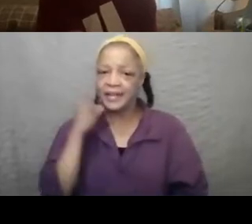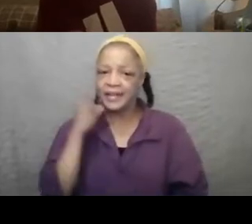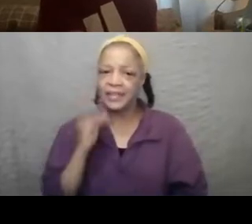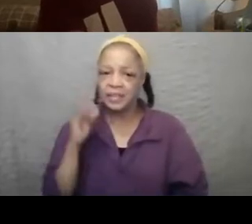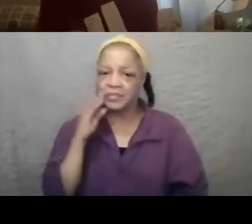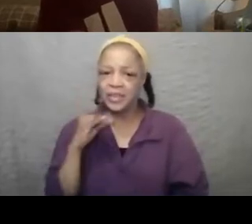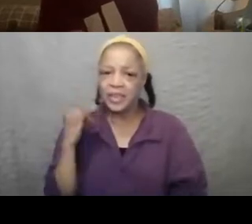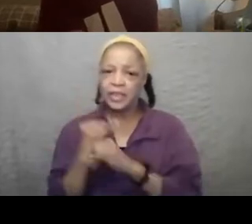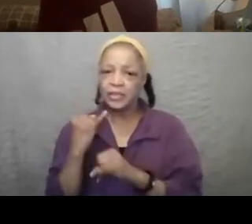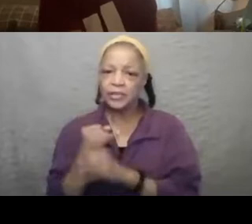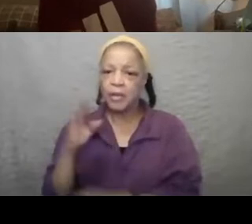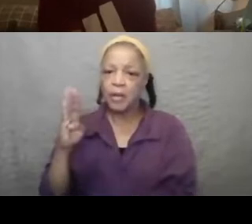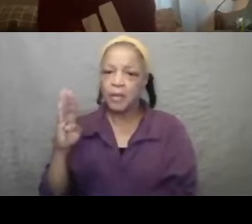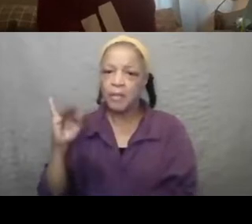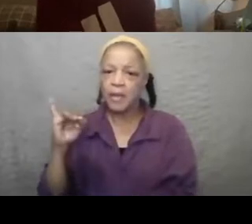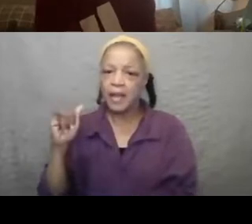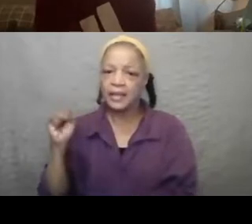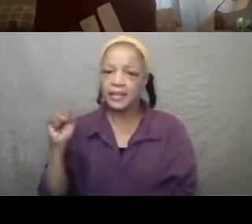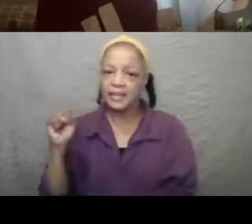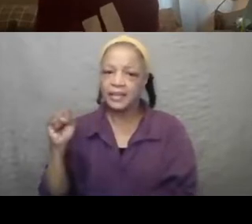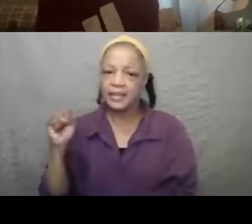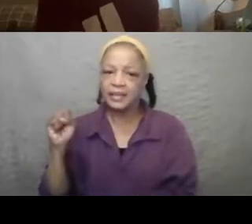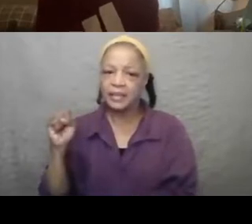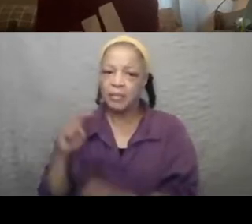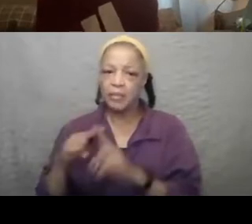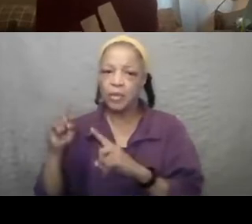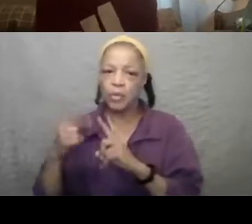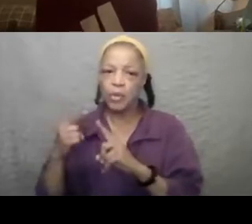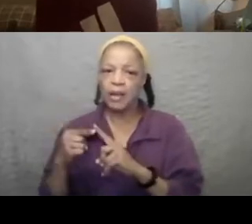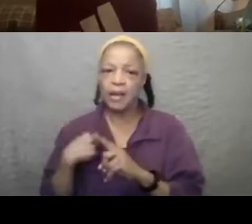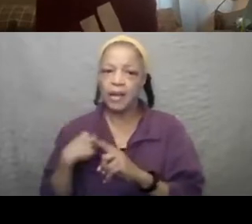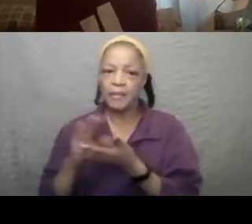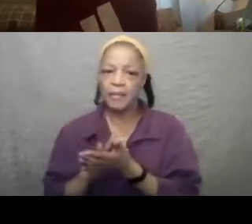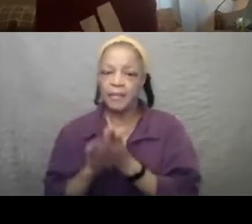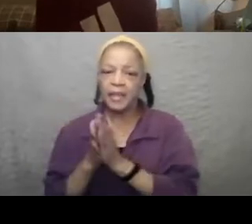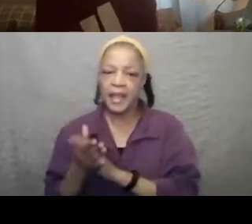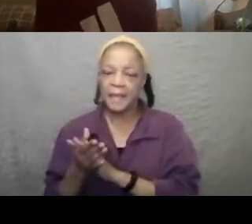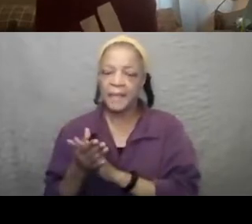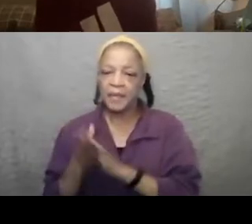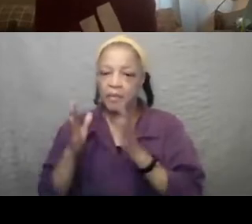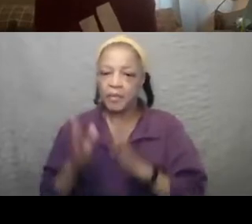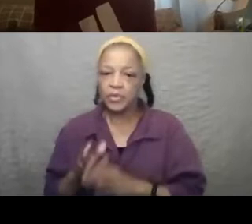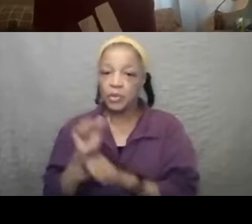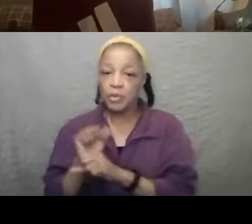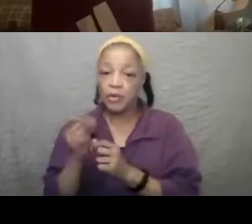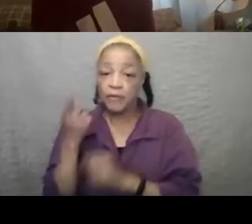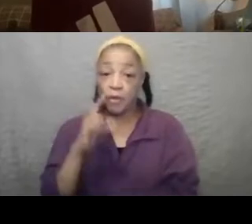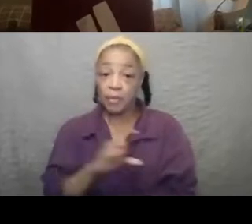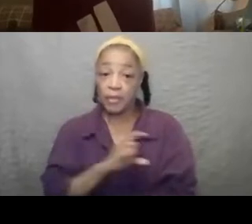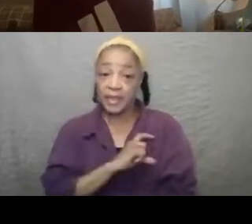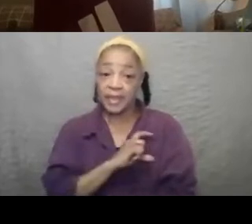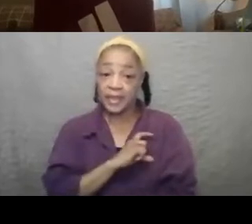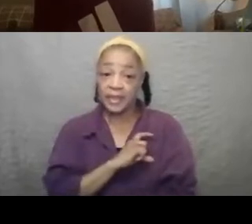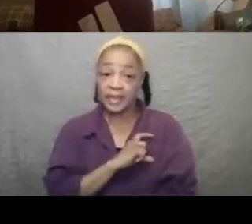bias, but I certainly, when I became, I worked for the police as a civilian crime